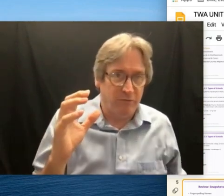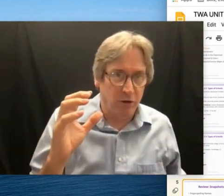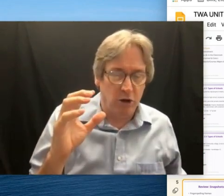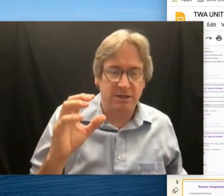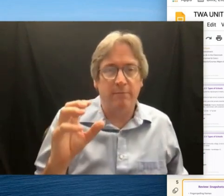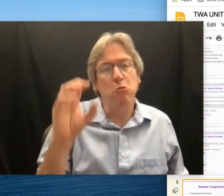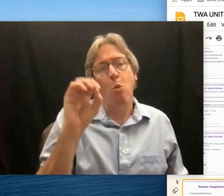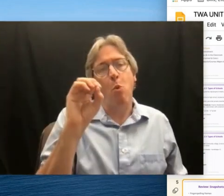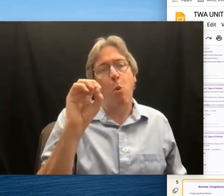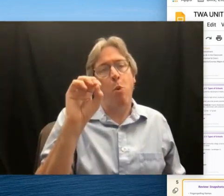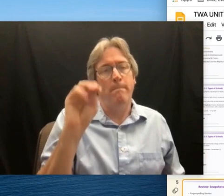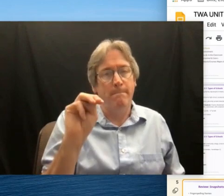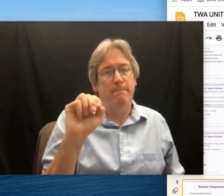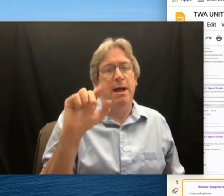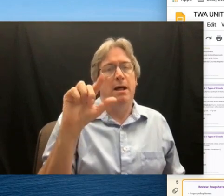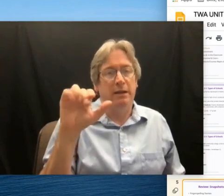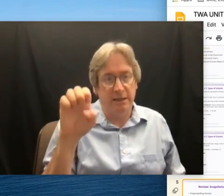for a long time.